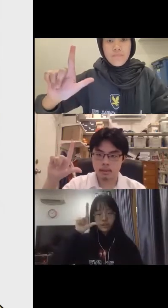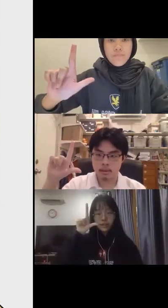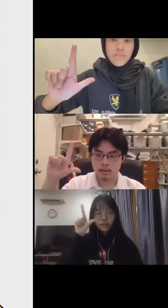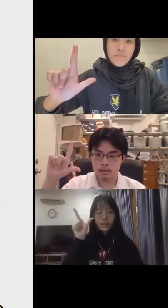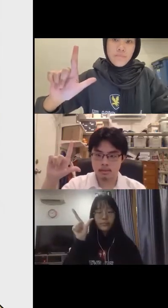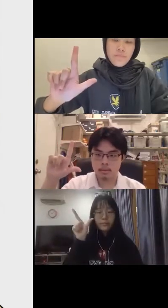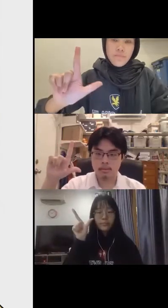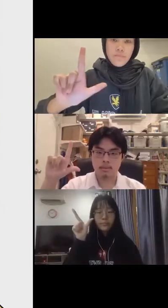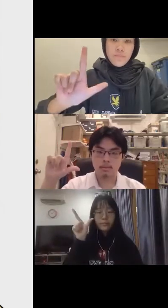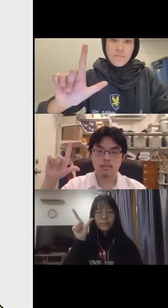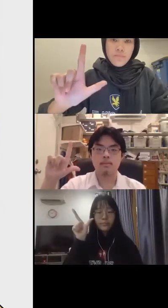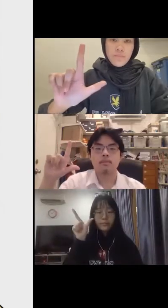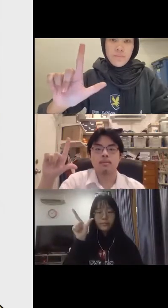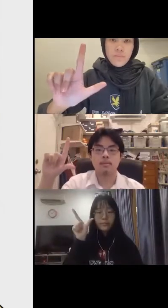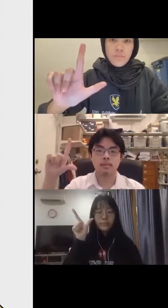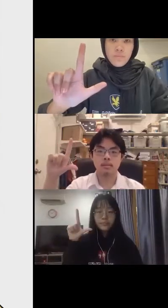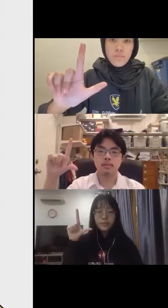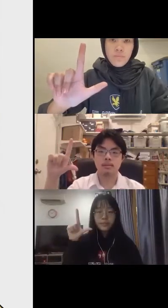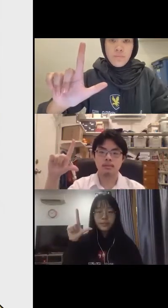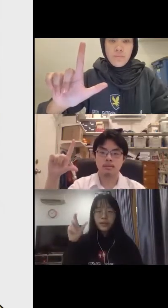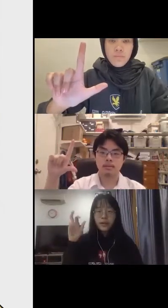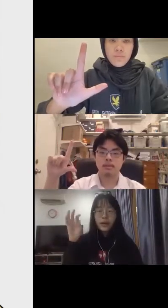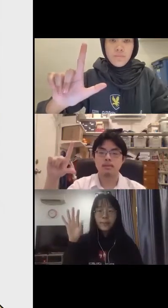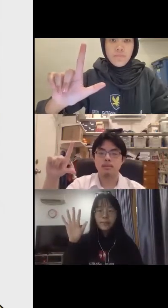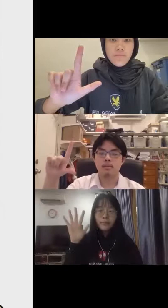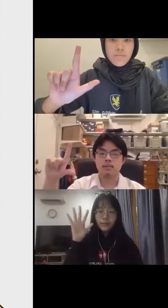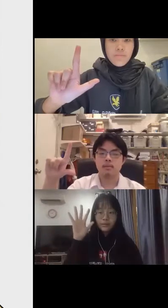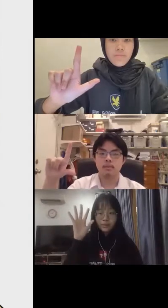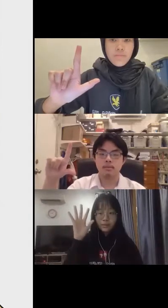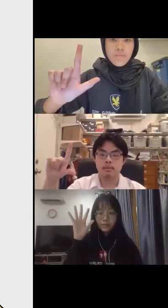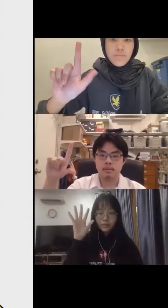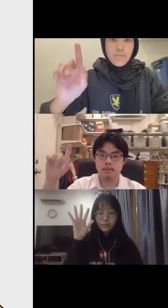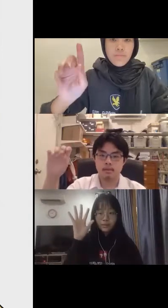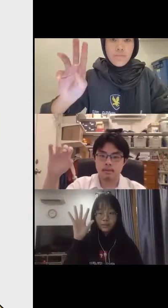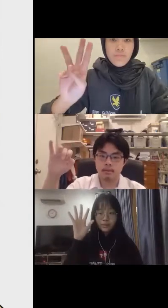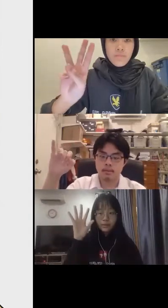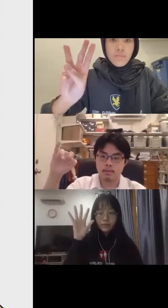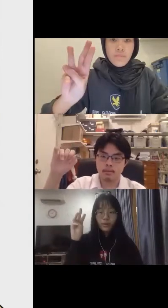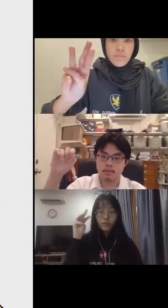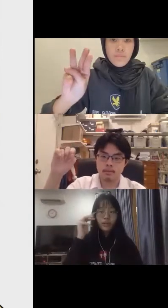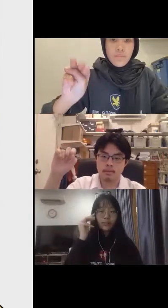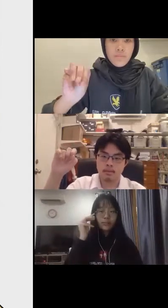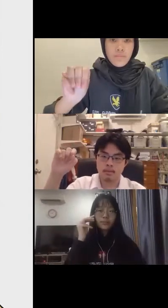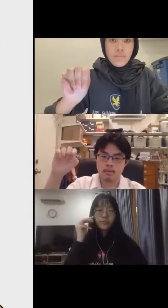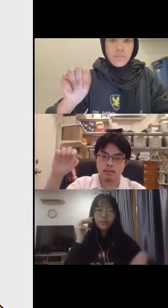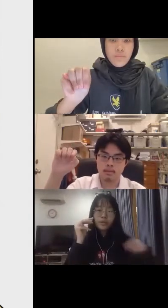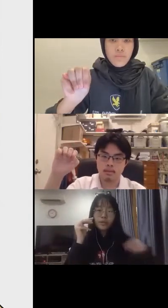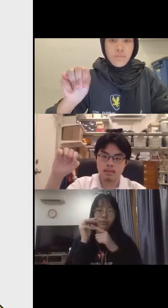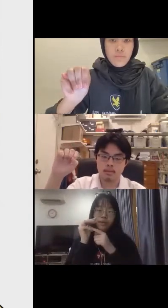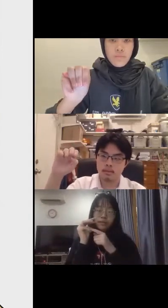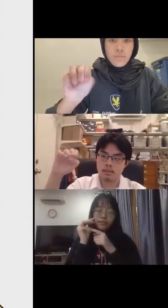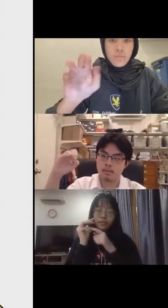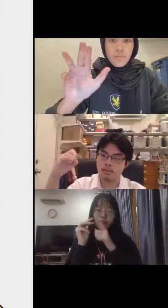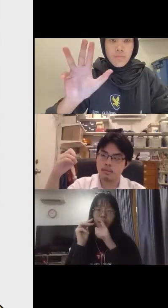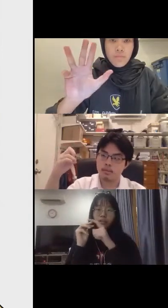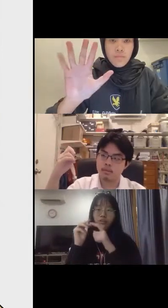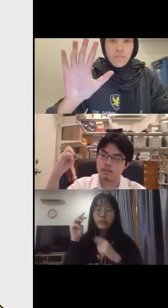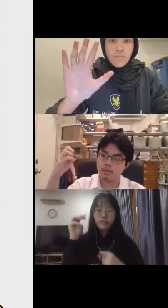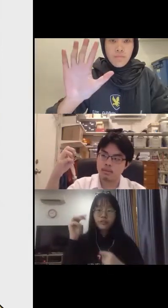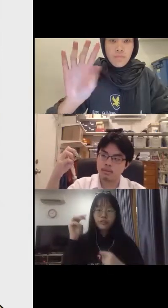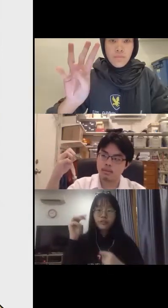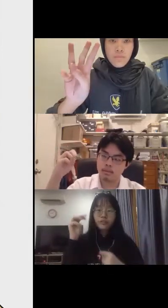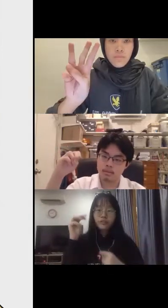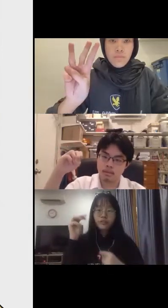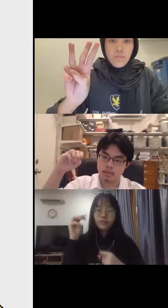your thumb and index finger. M, you want to have your thumb in between your pinky finger and your